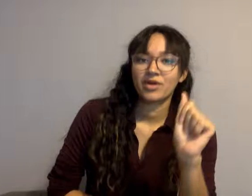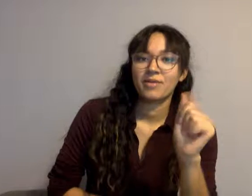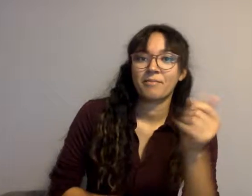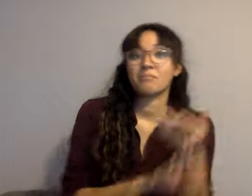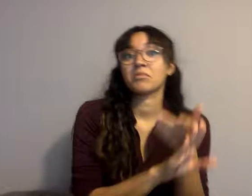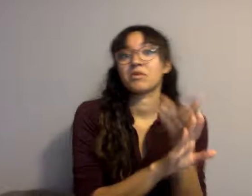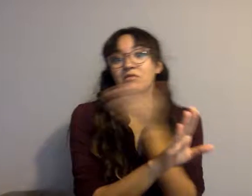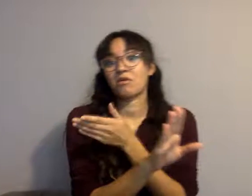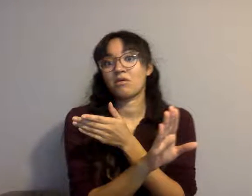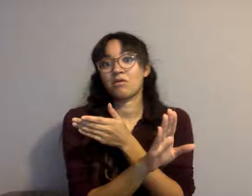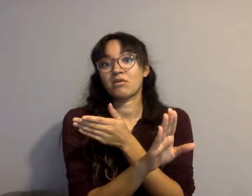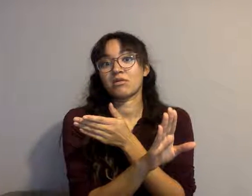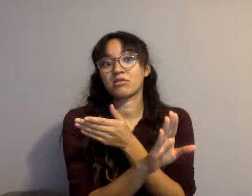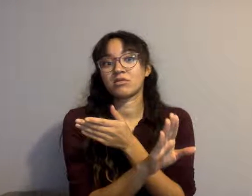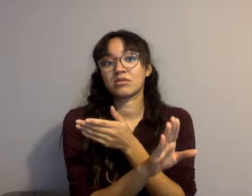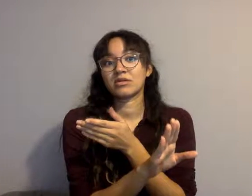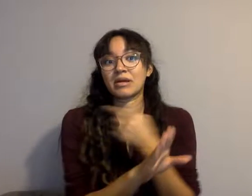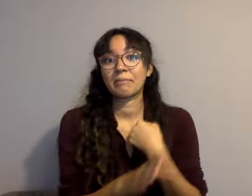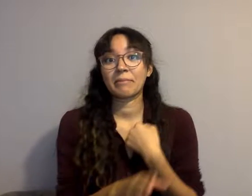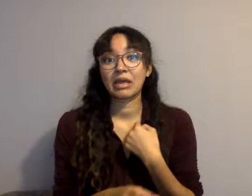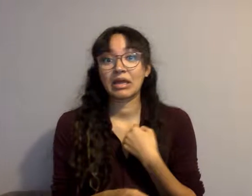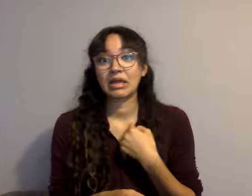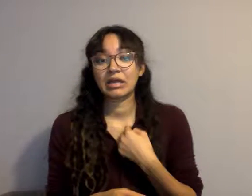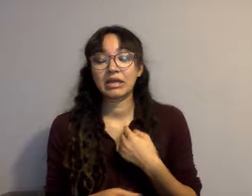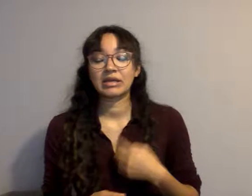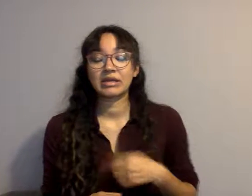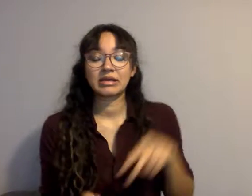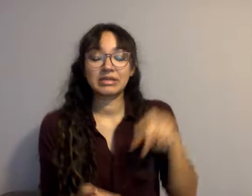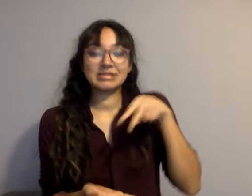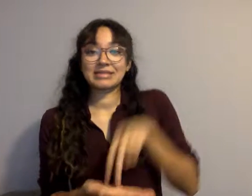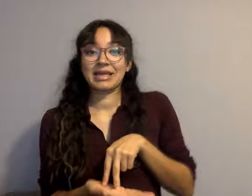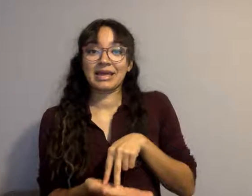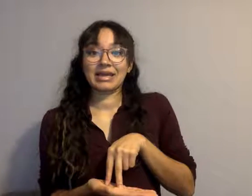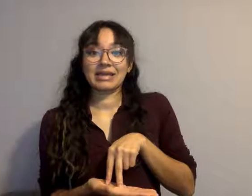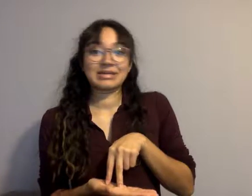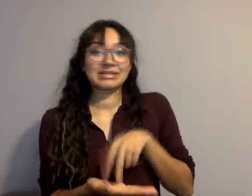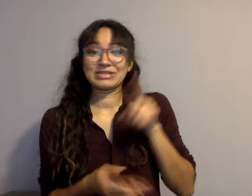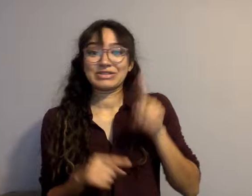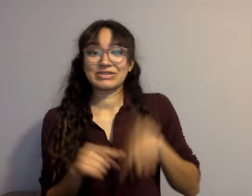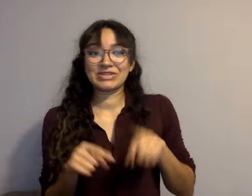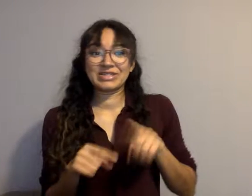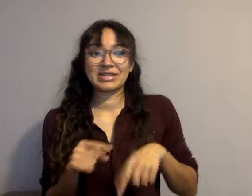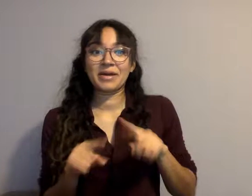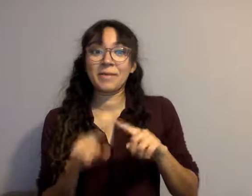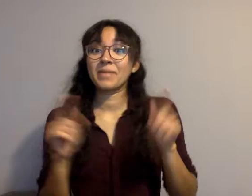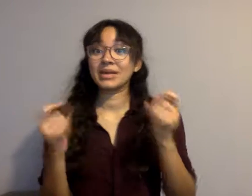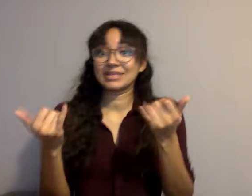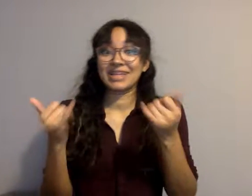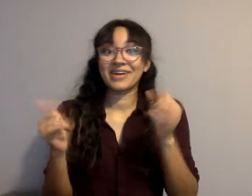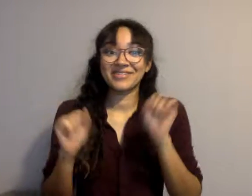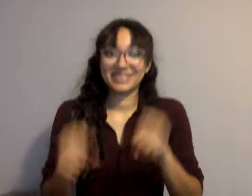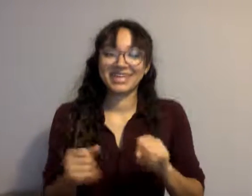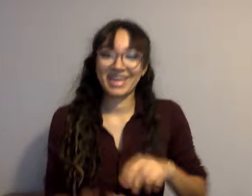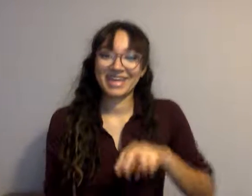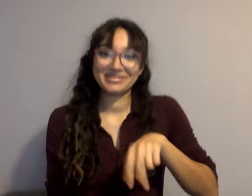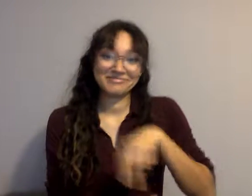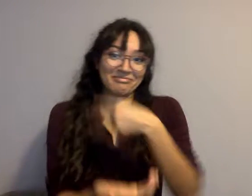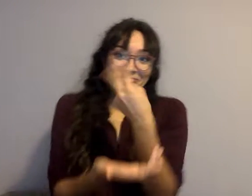I was a stand-up comedian who can't stand up. And now I can stand on my head. My